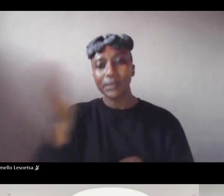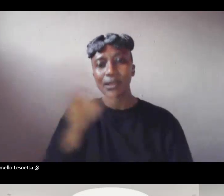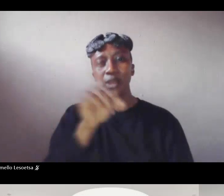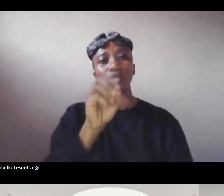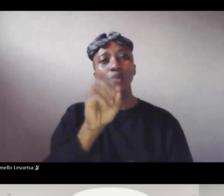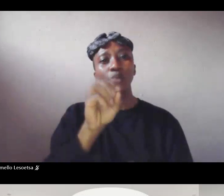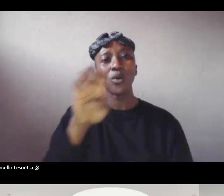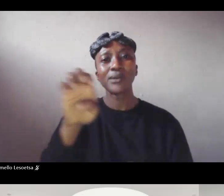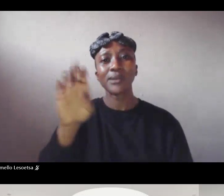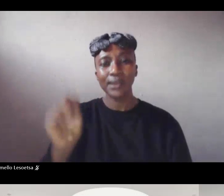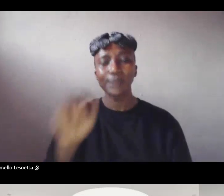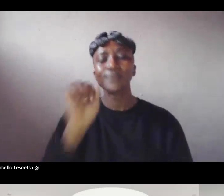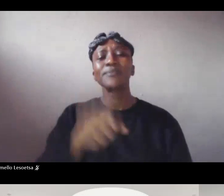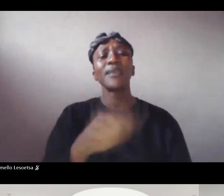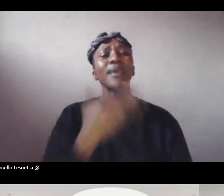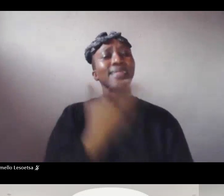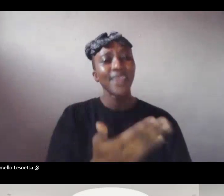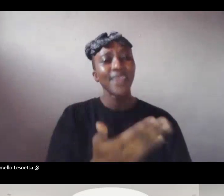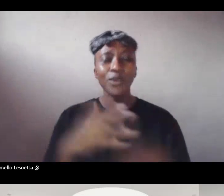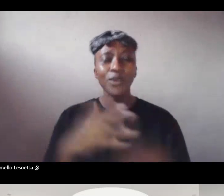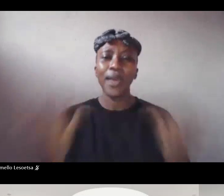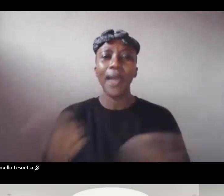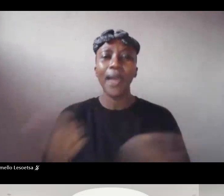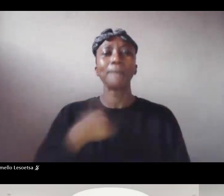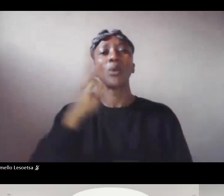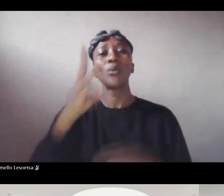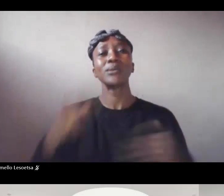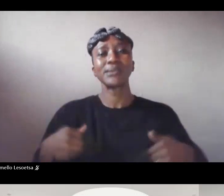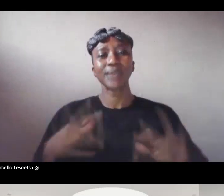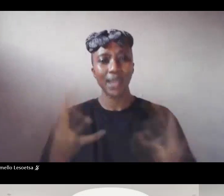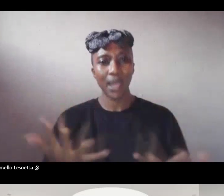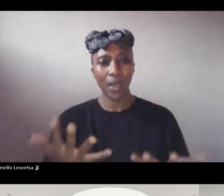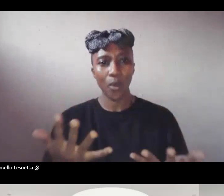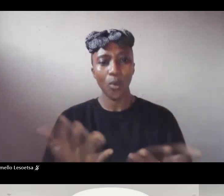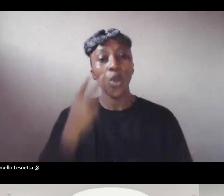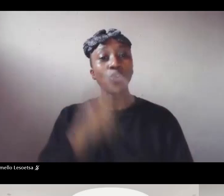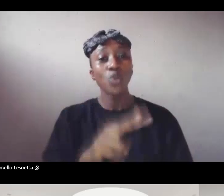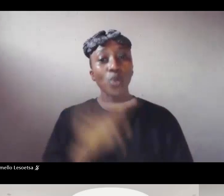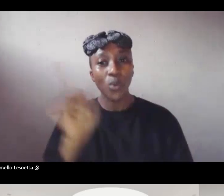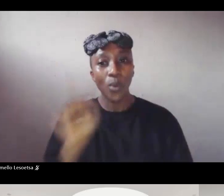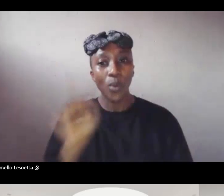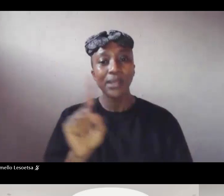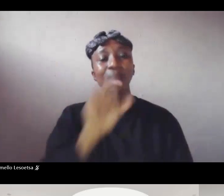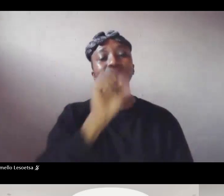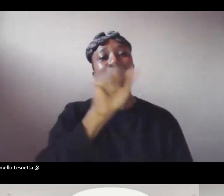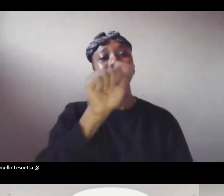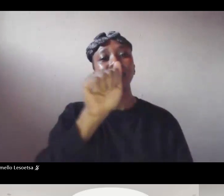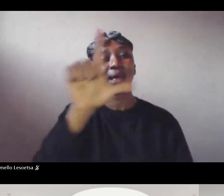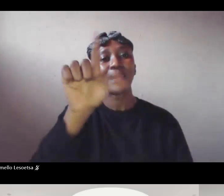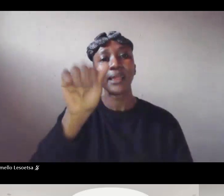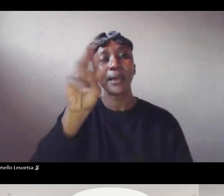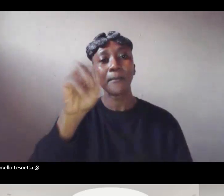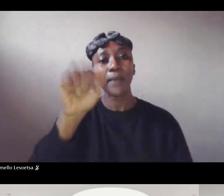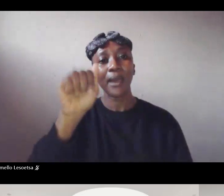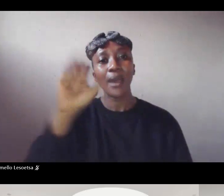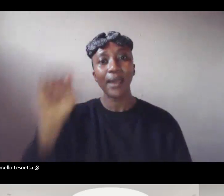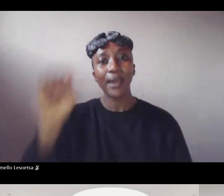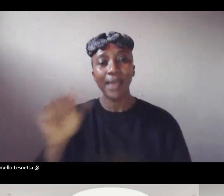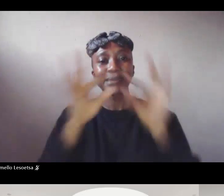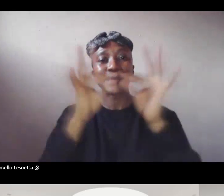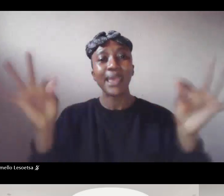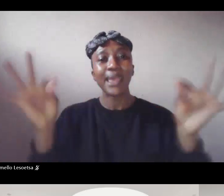Thank you. I'll start by looking at the Salamanca statement, the framework that says